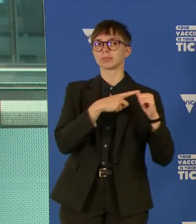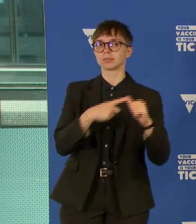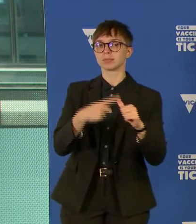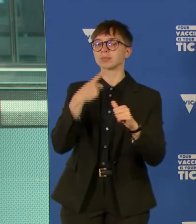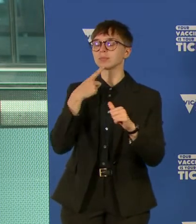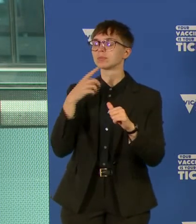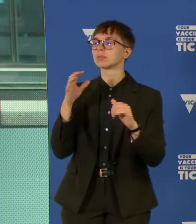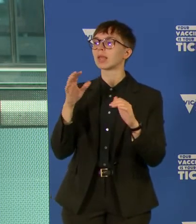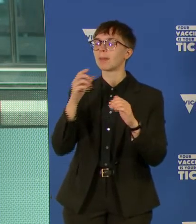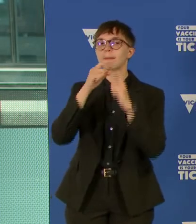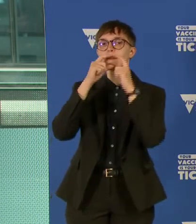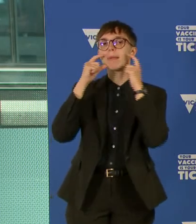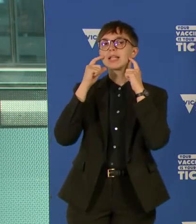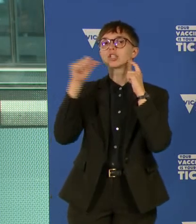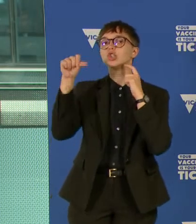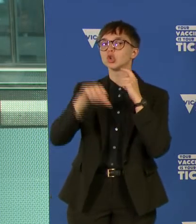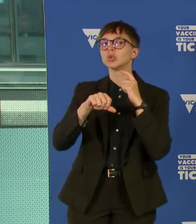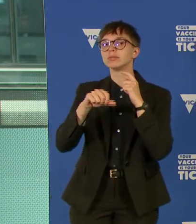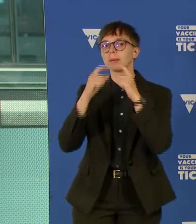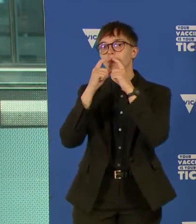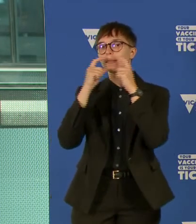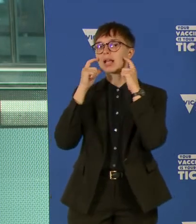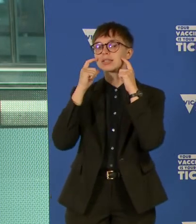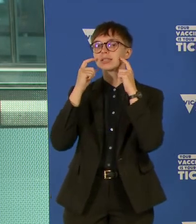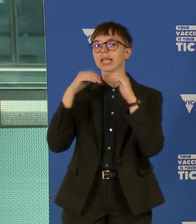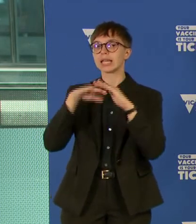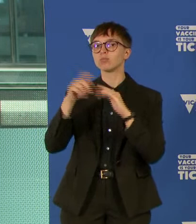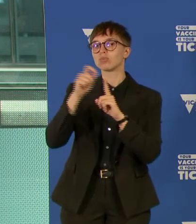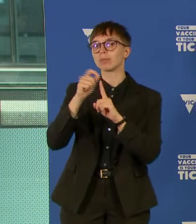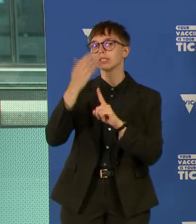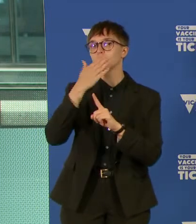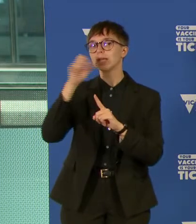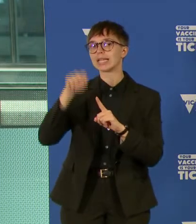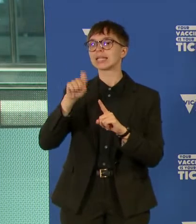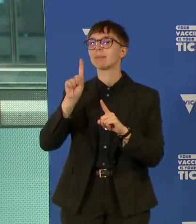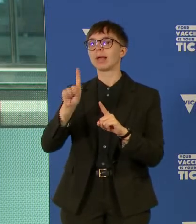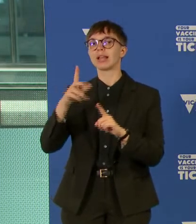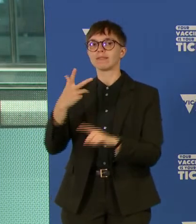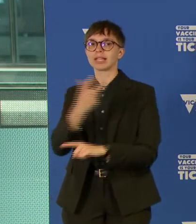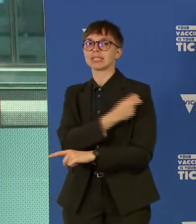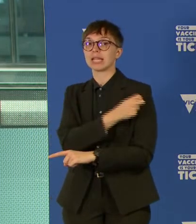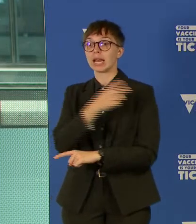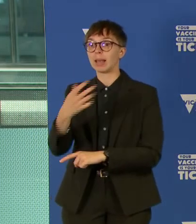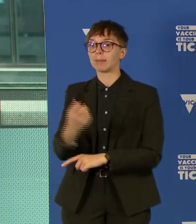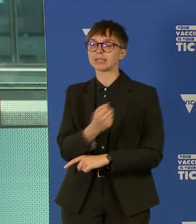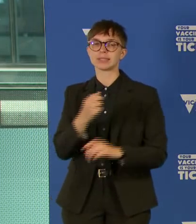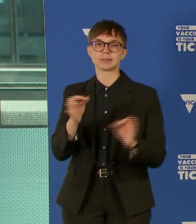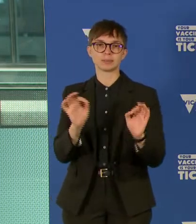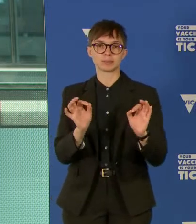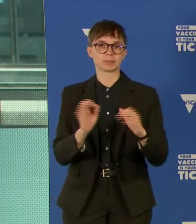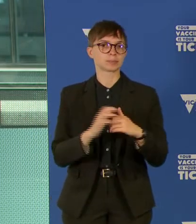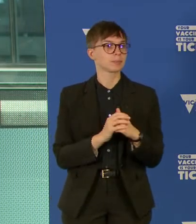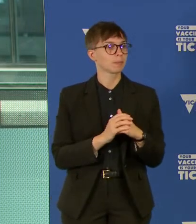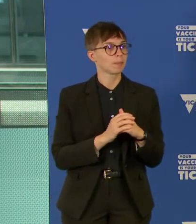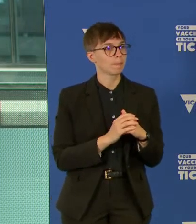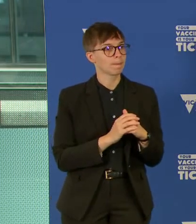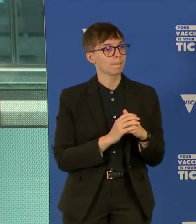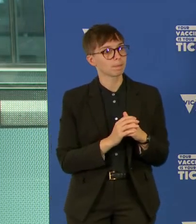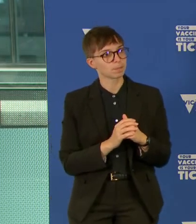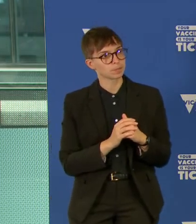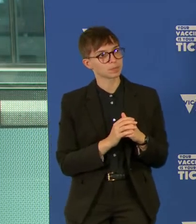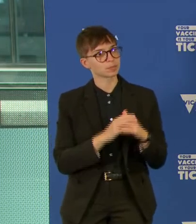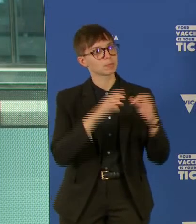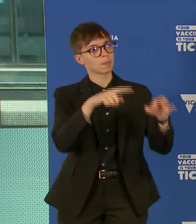Masks remain recommended. Your most recently published advice to the Minister said that mandates for vaccines in